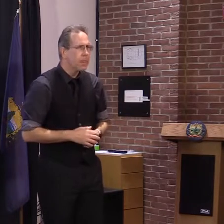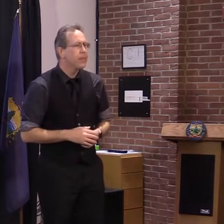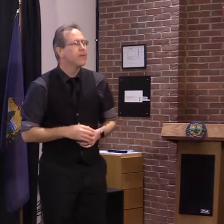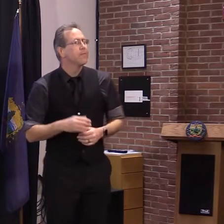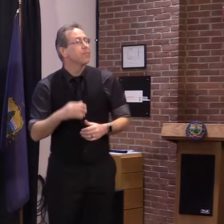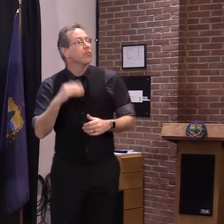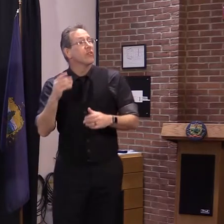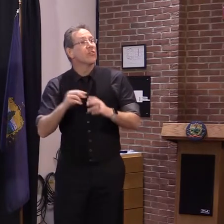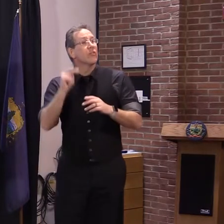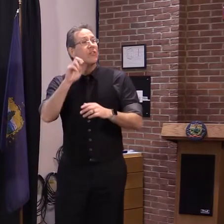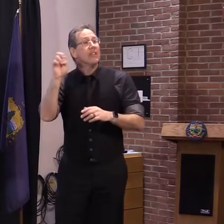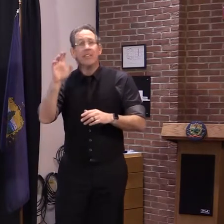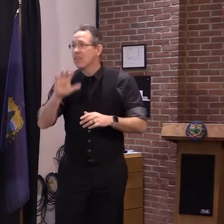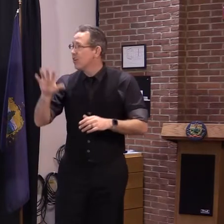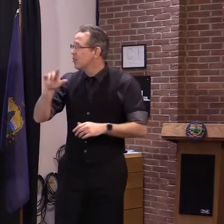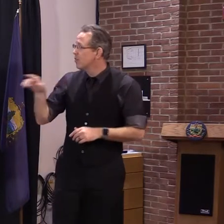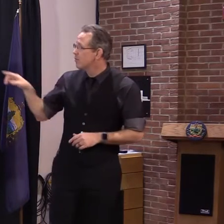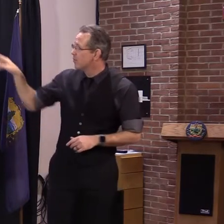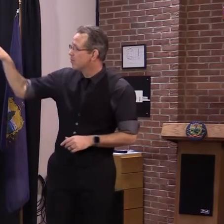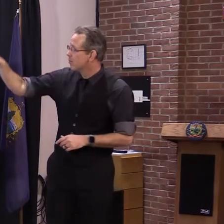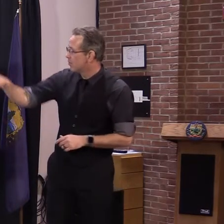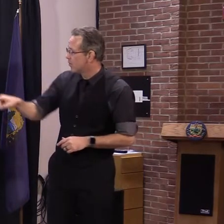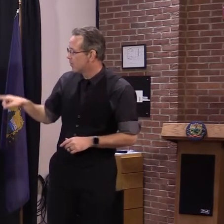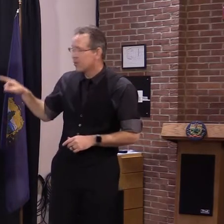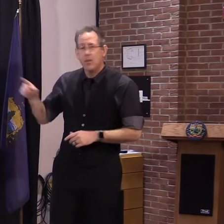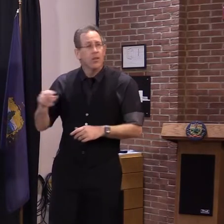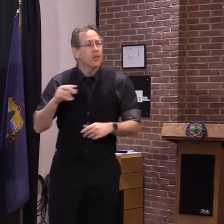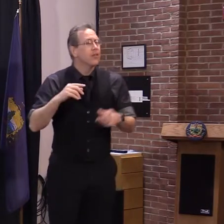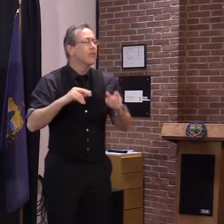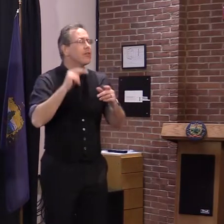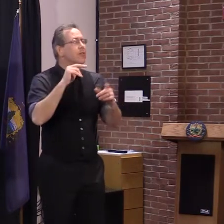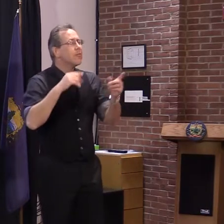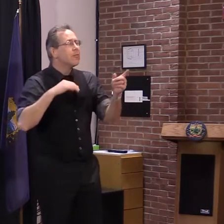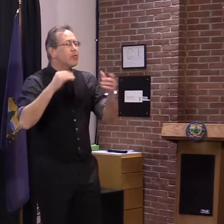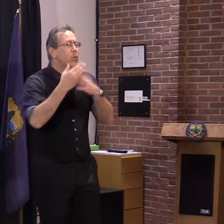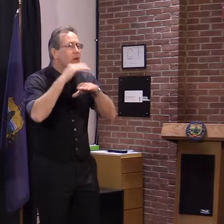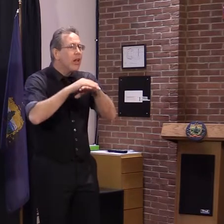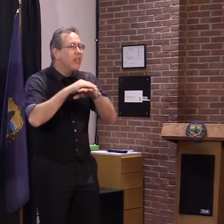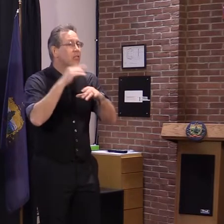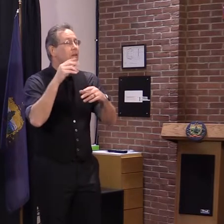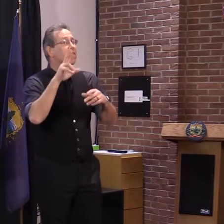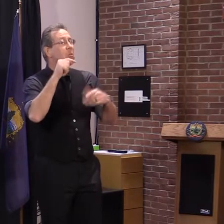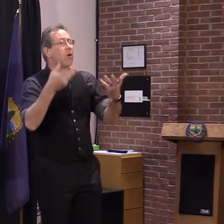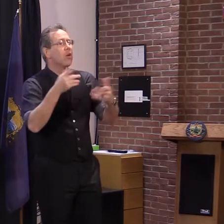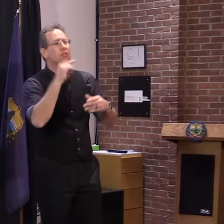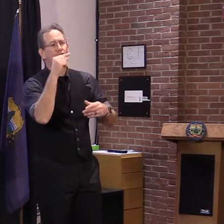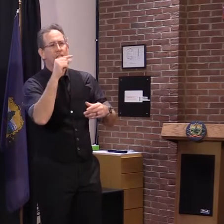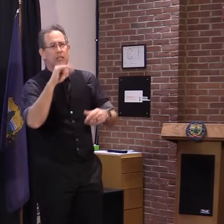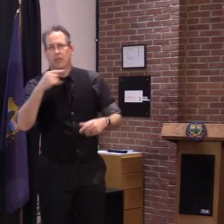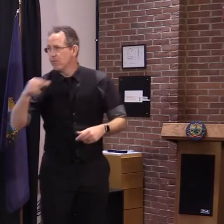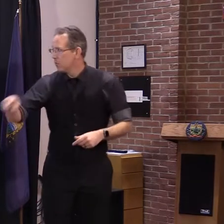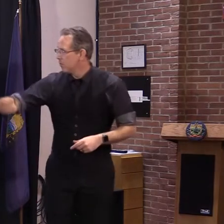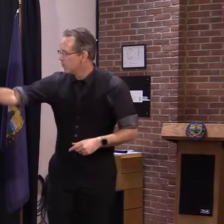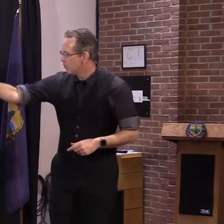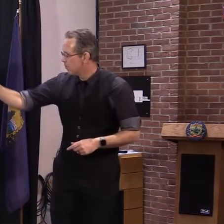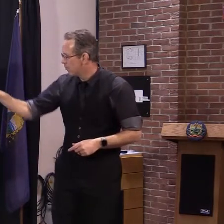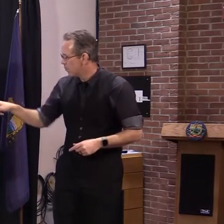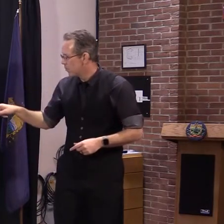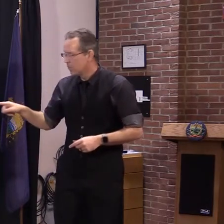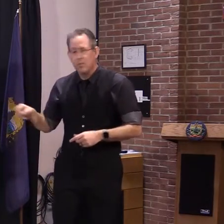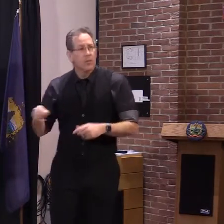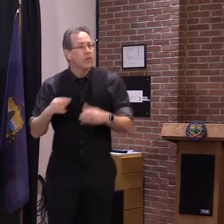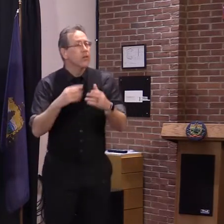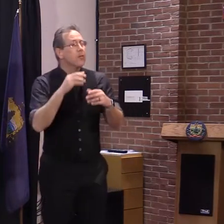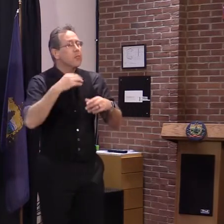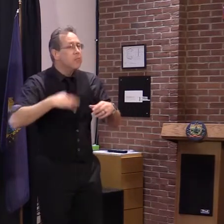29%. You can see that Vermont is right in line with the other states in terms of the decrease in cases that we're seeing. This was, of course, not something that happened with the Delta wave.